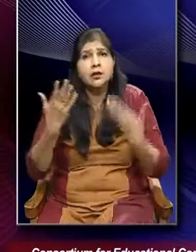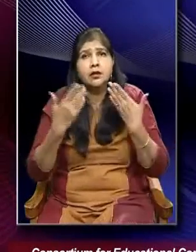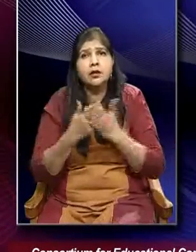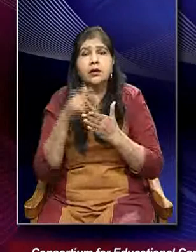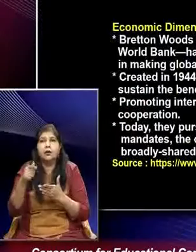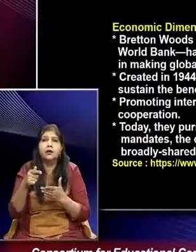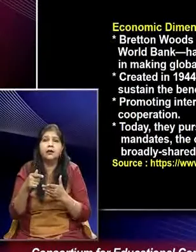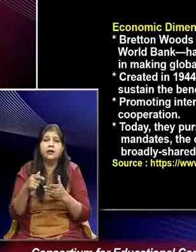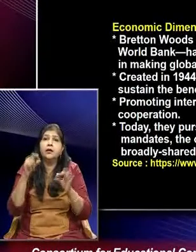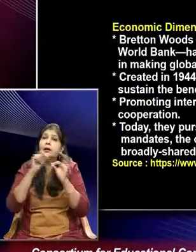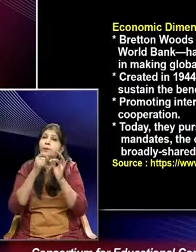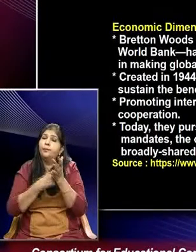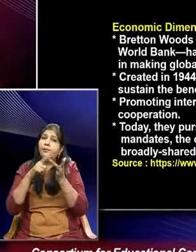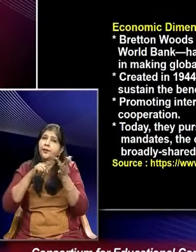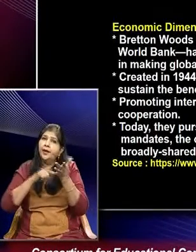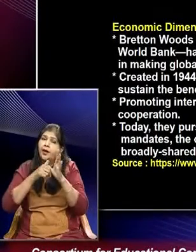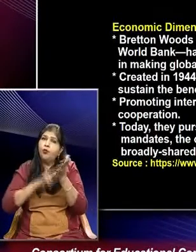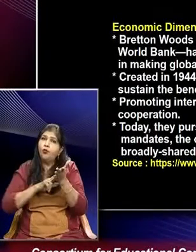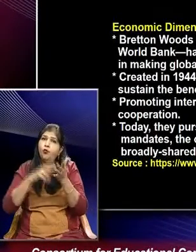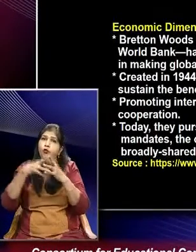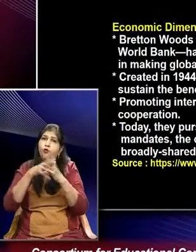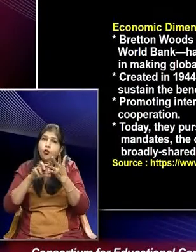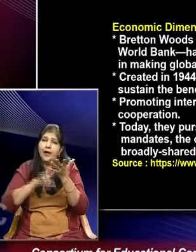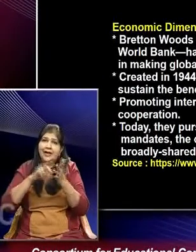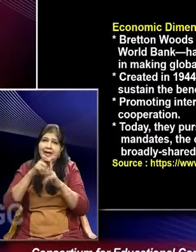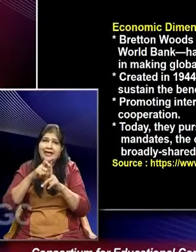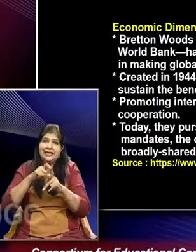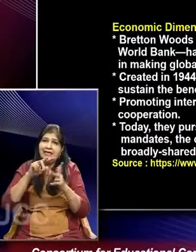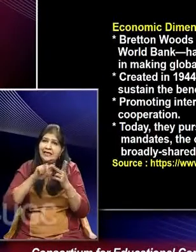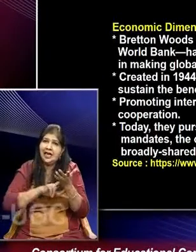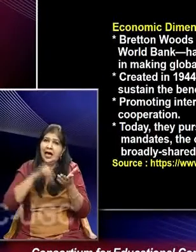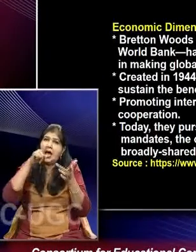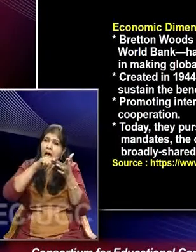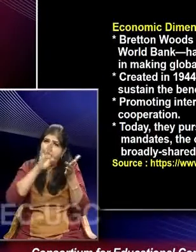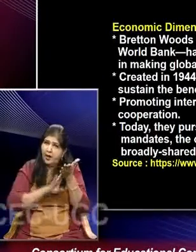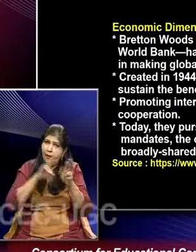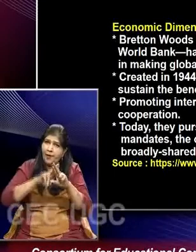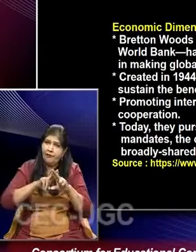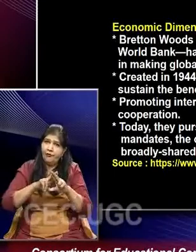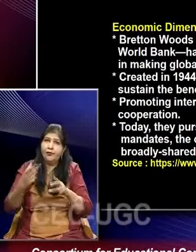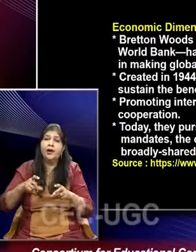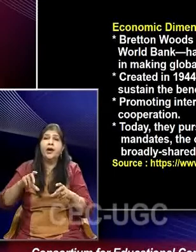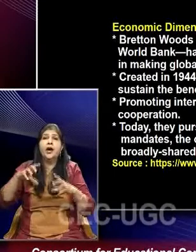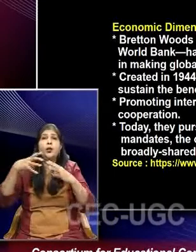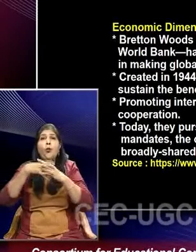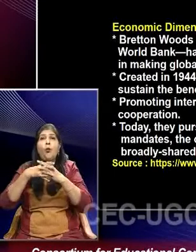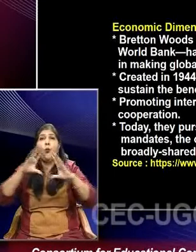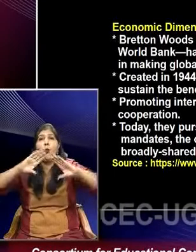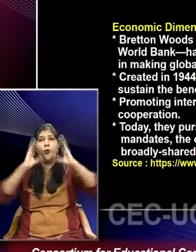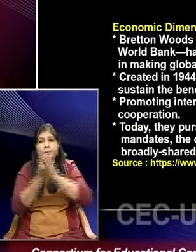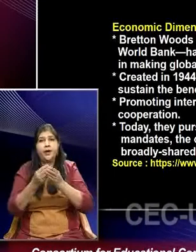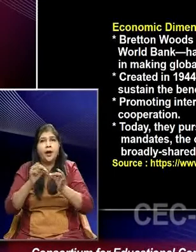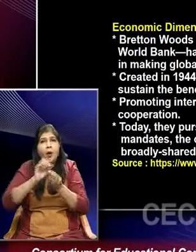that the Bretton Woods institutions, namely the IMF and the World Bank, have